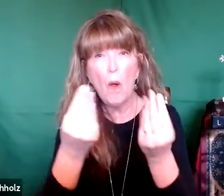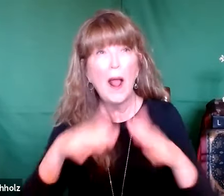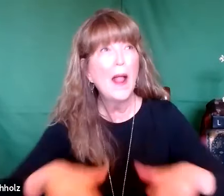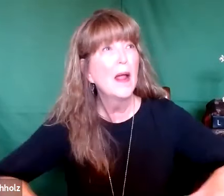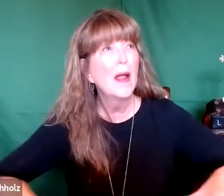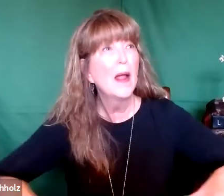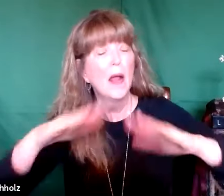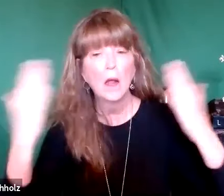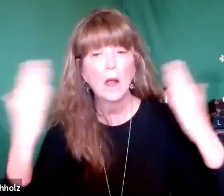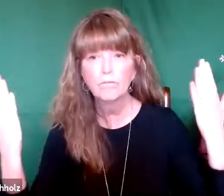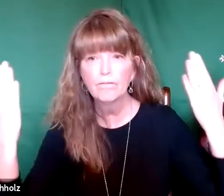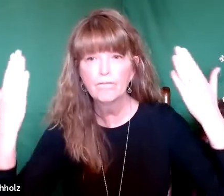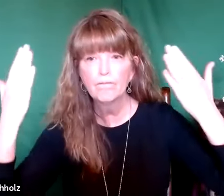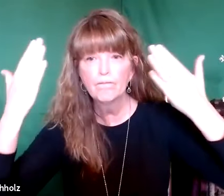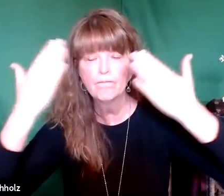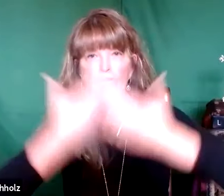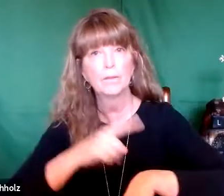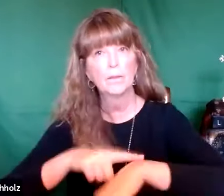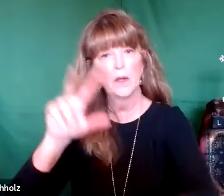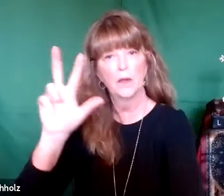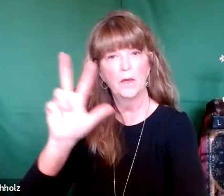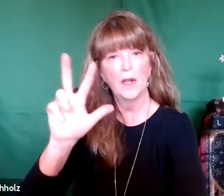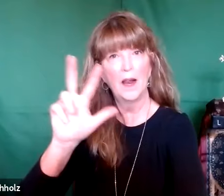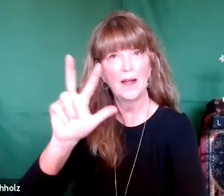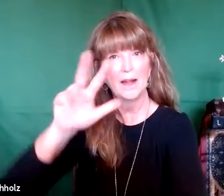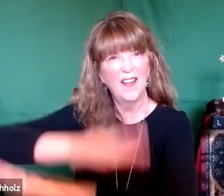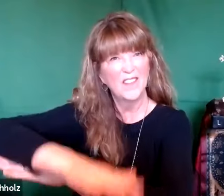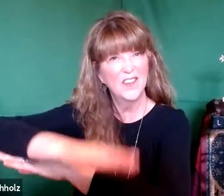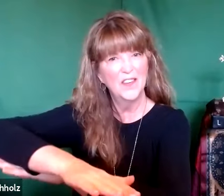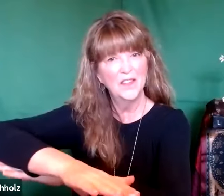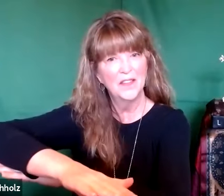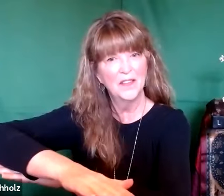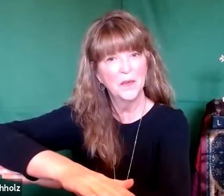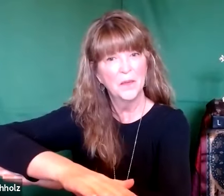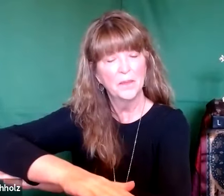At the 6th hour, darkness came over the whole land until the 9th hour.